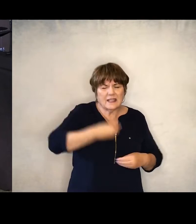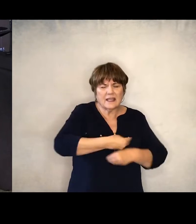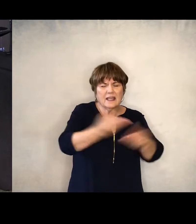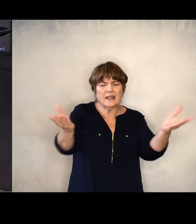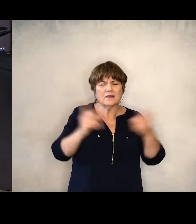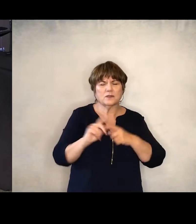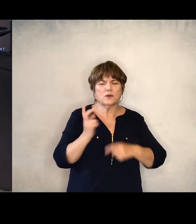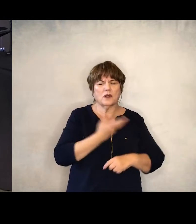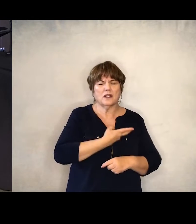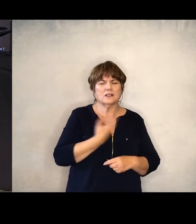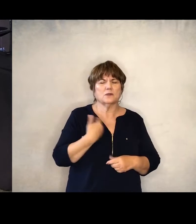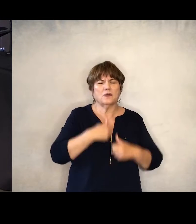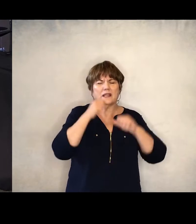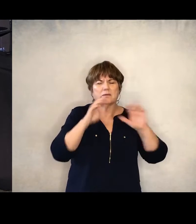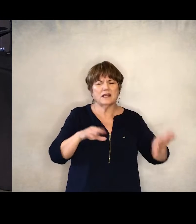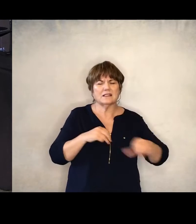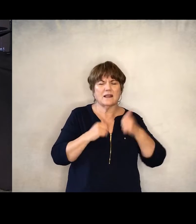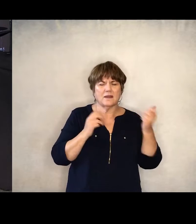upon others.